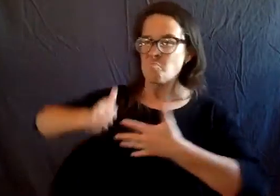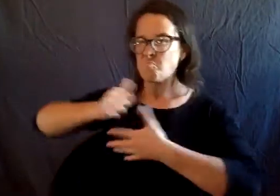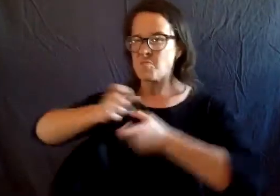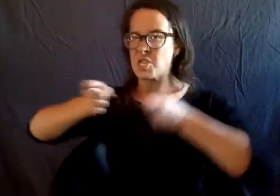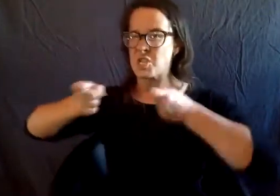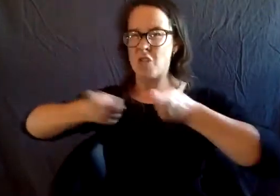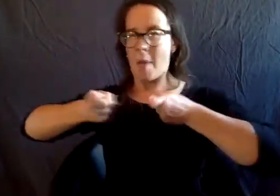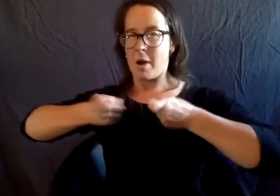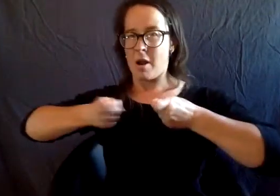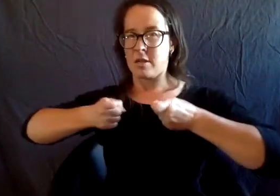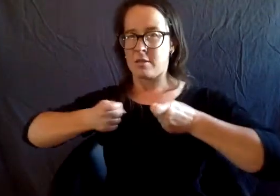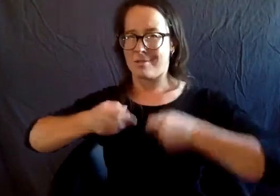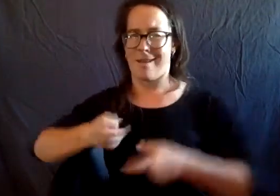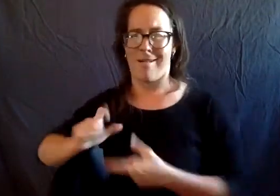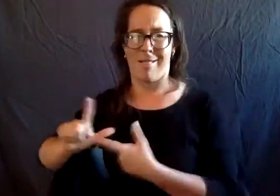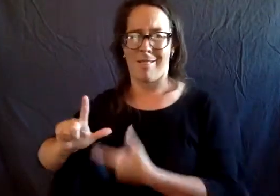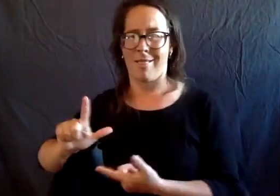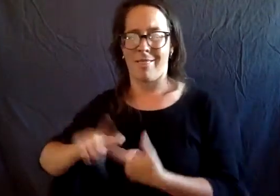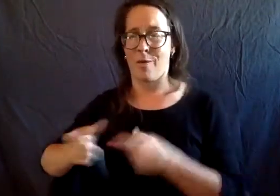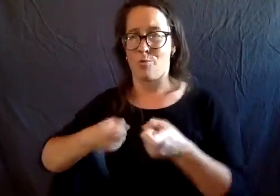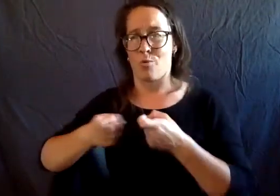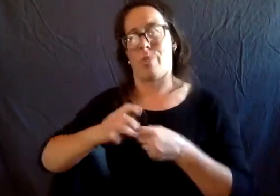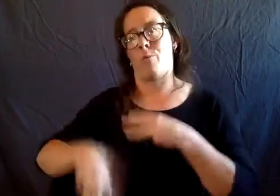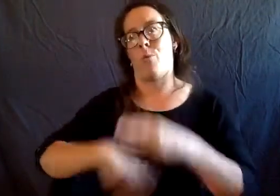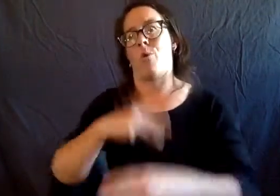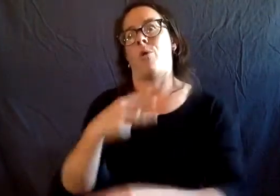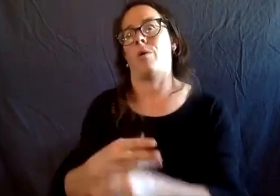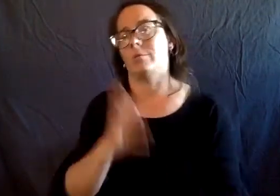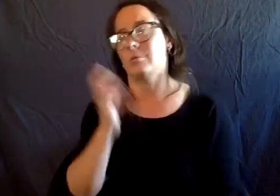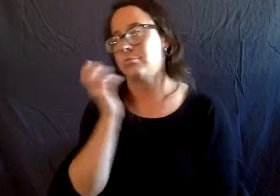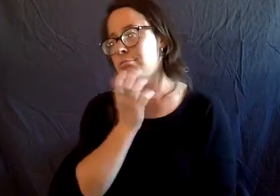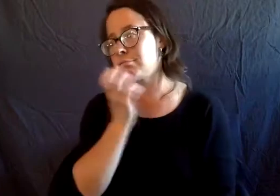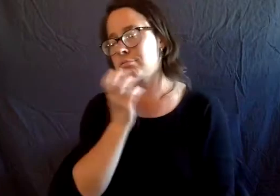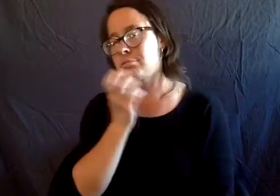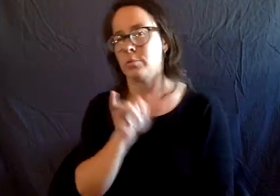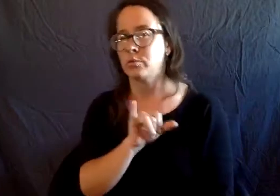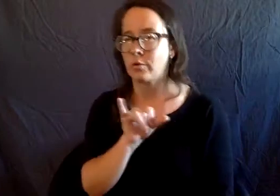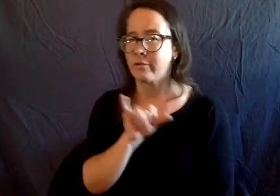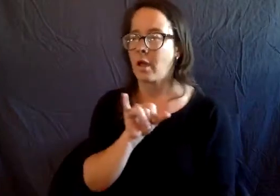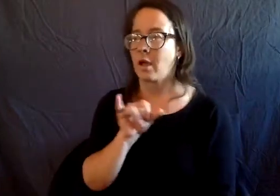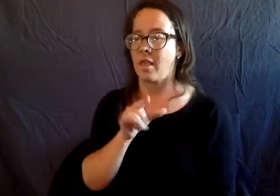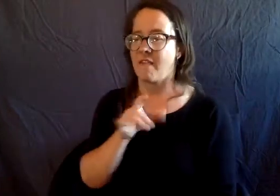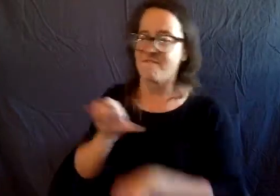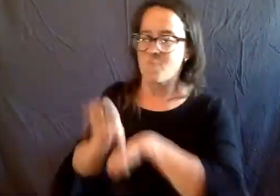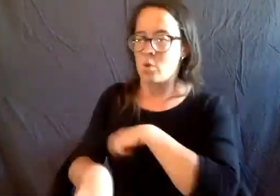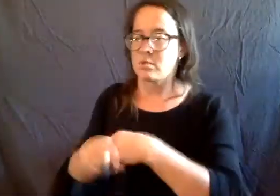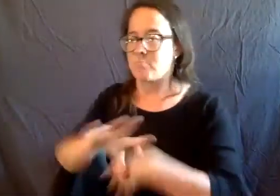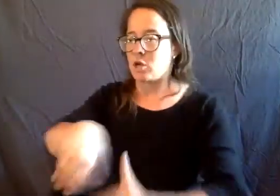the house, they ruled the world, they ruled the family, and it was kind of forced participation.